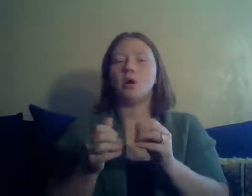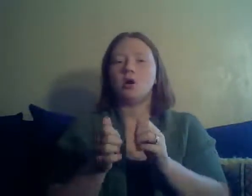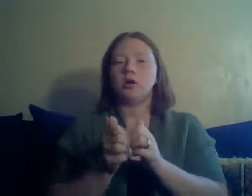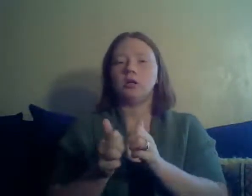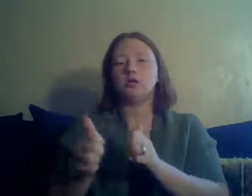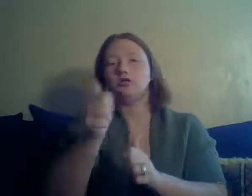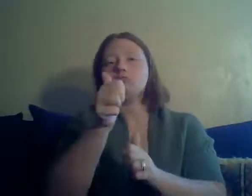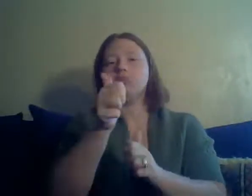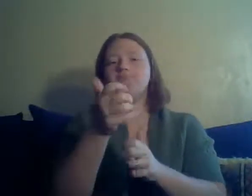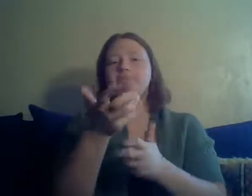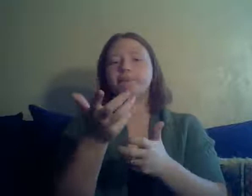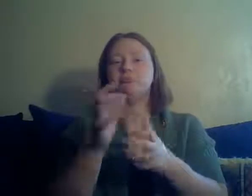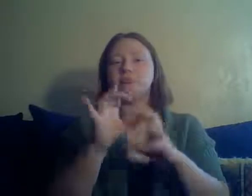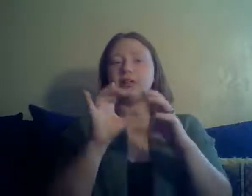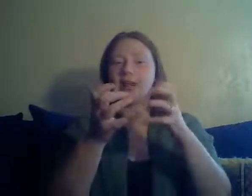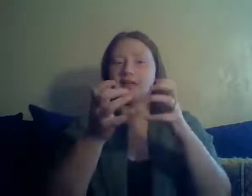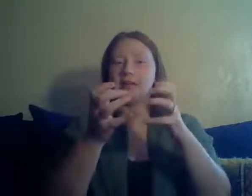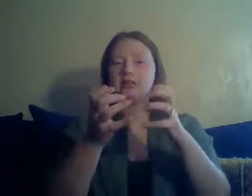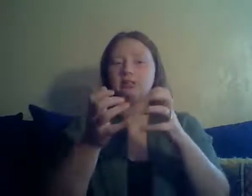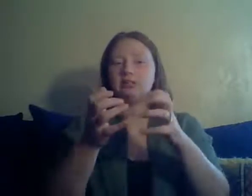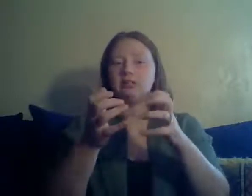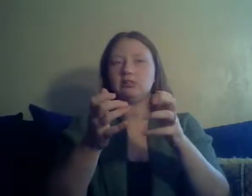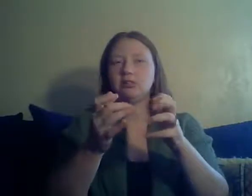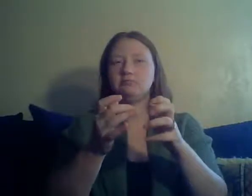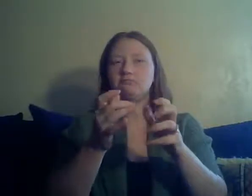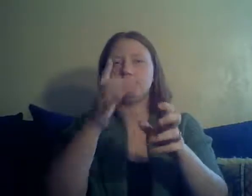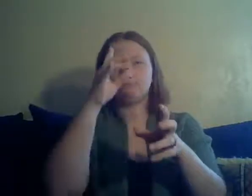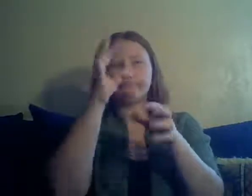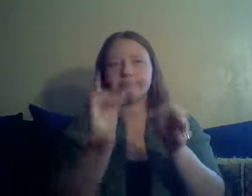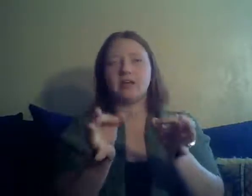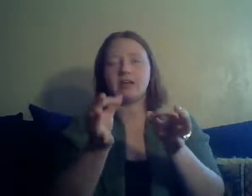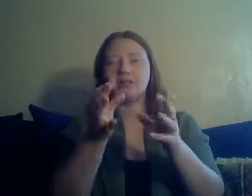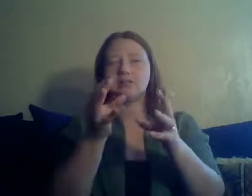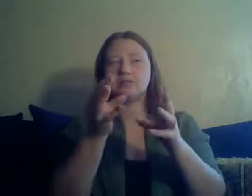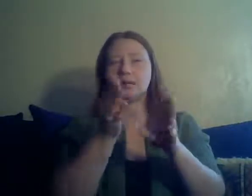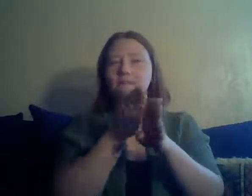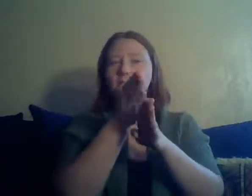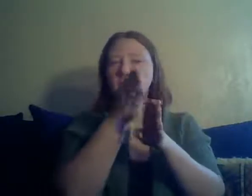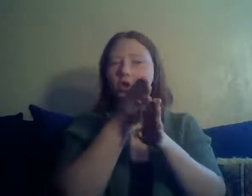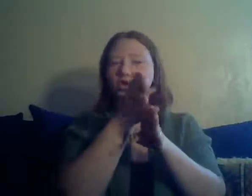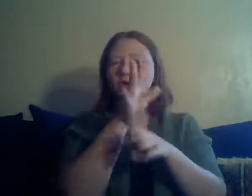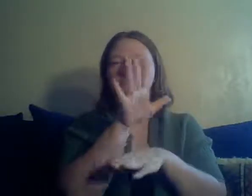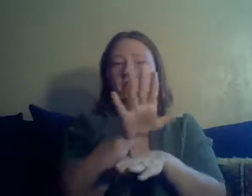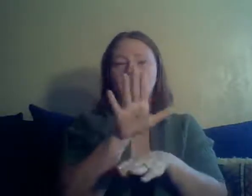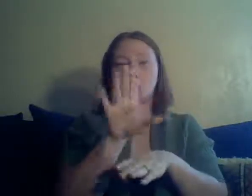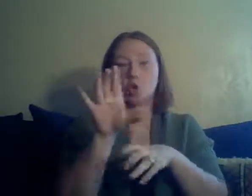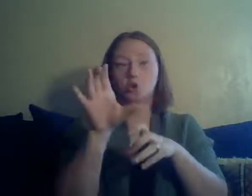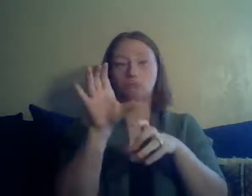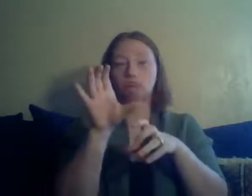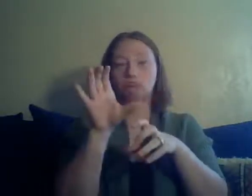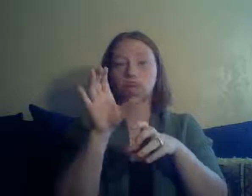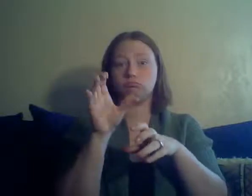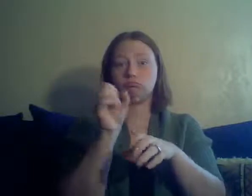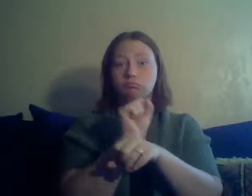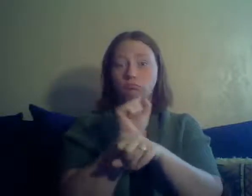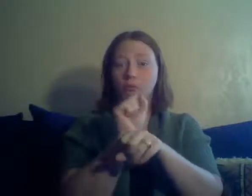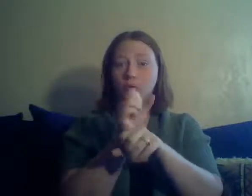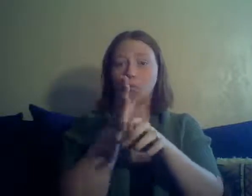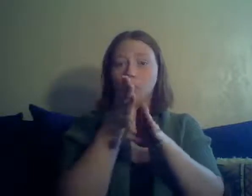students thinking about deciding on a major for their academic career. And I'm teaching a similar class, a